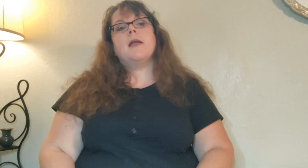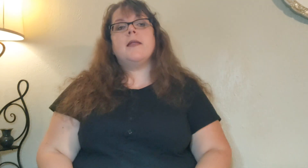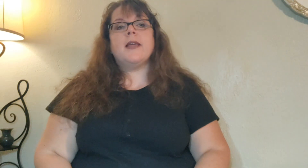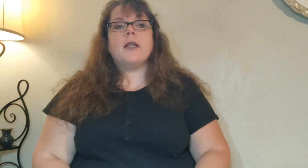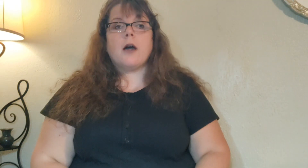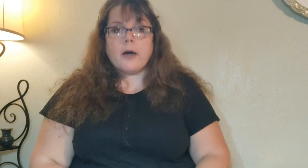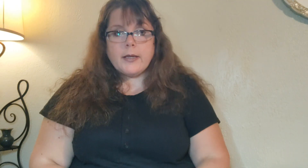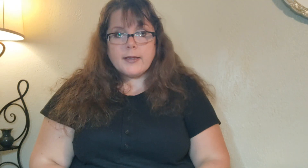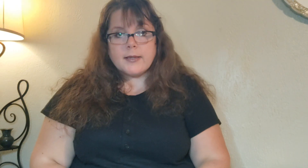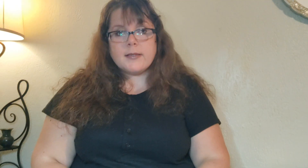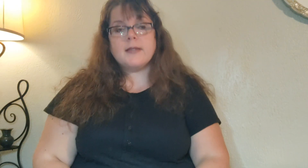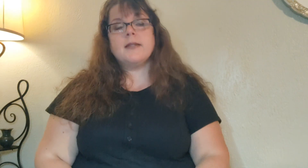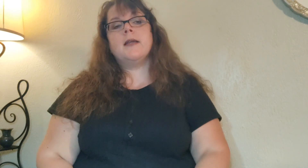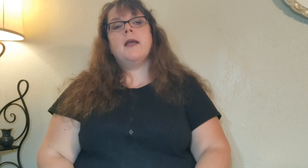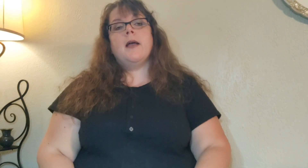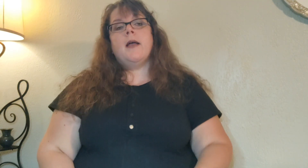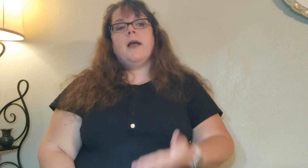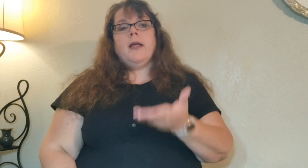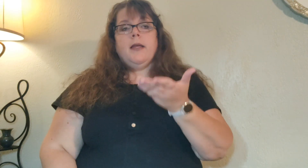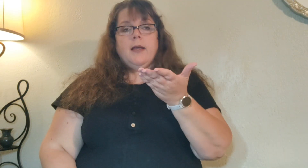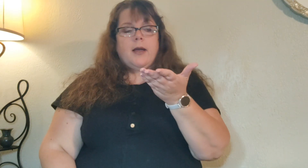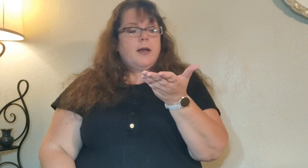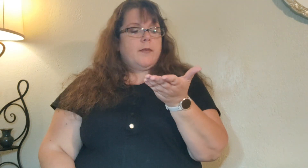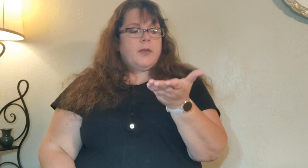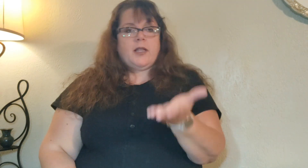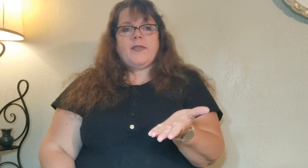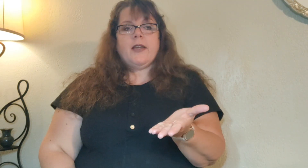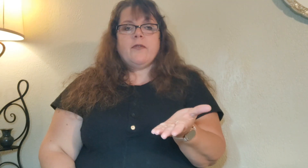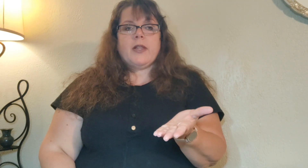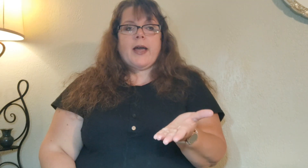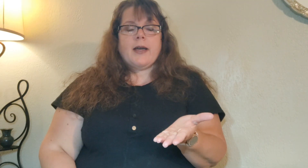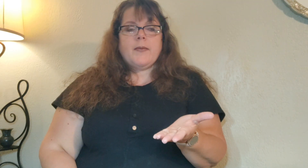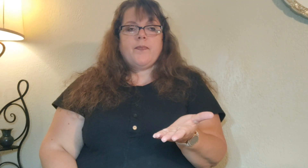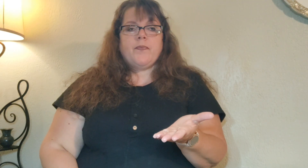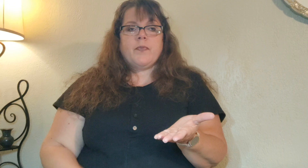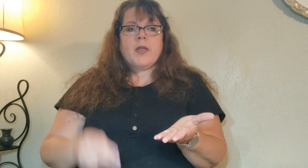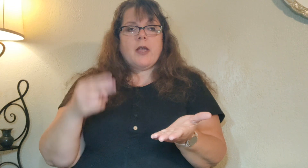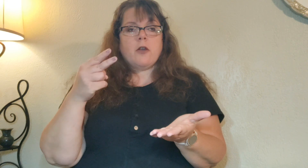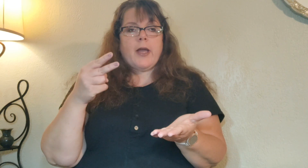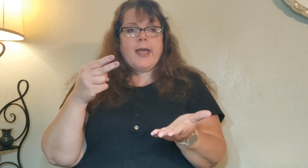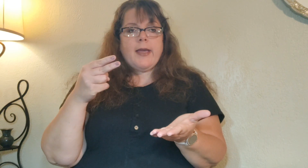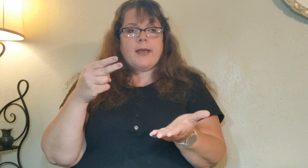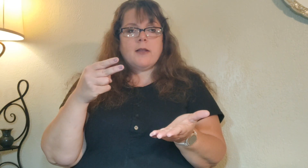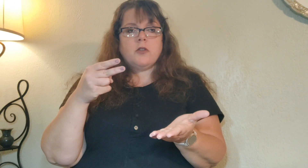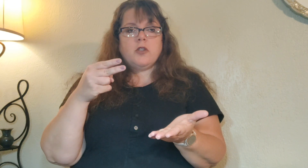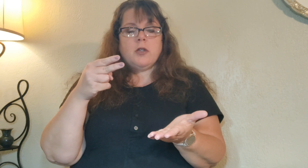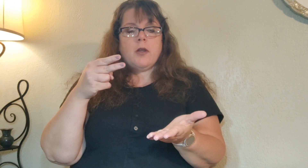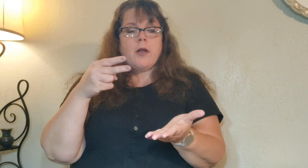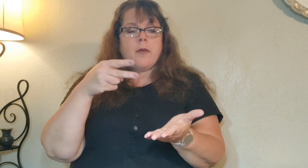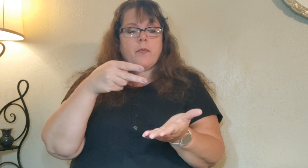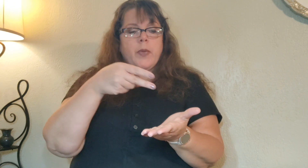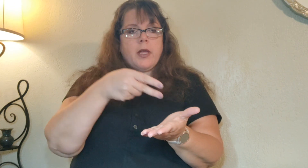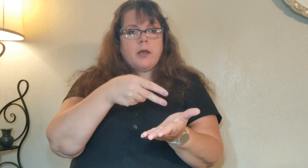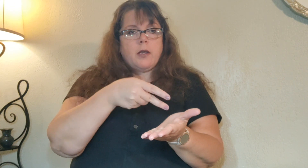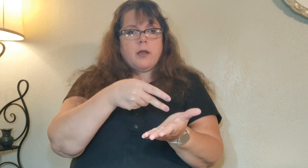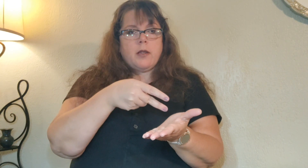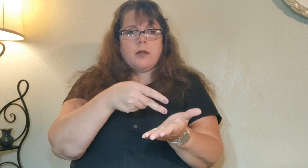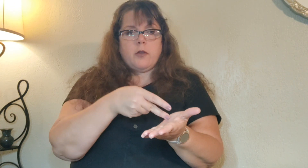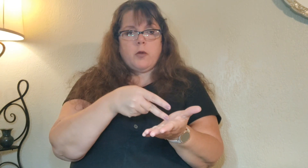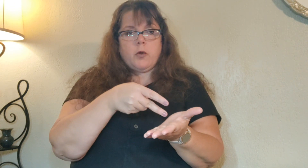And then honest, the left hand flat, and your H, but